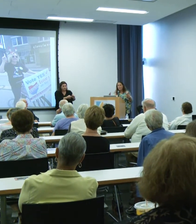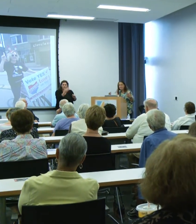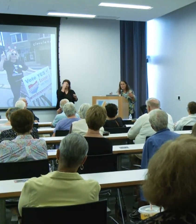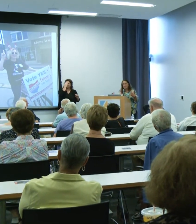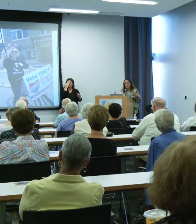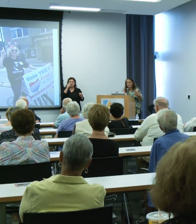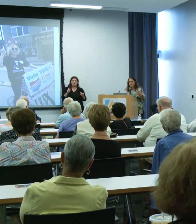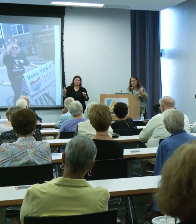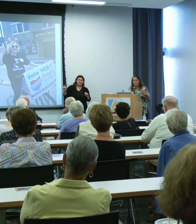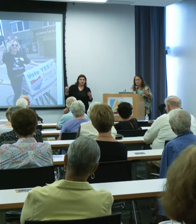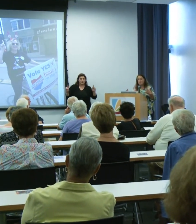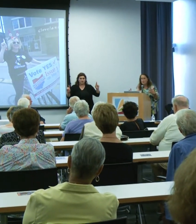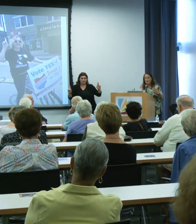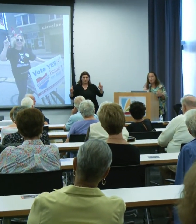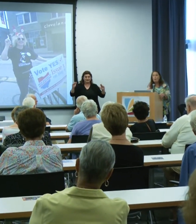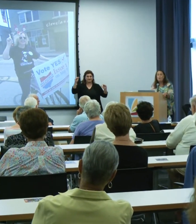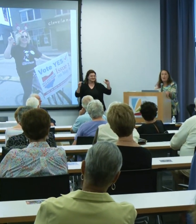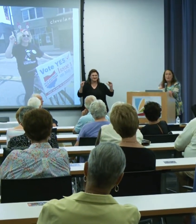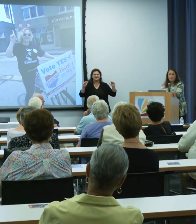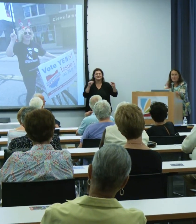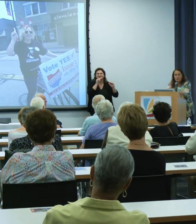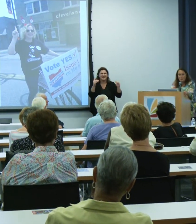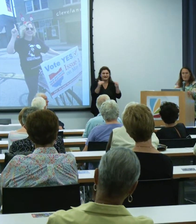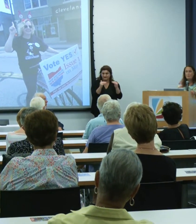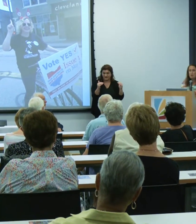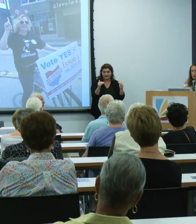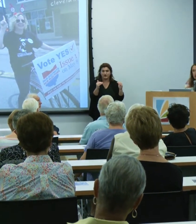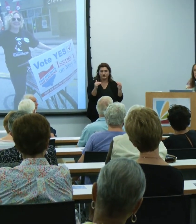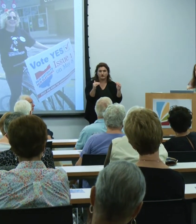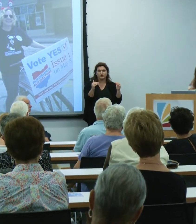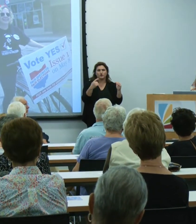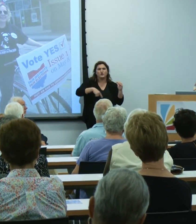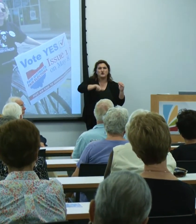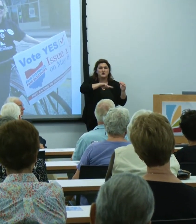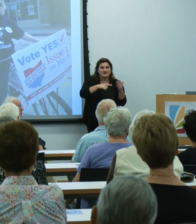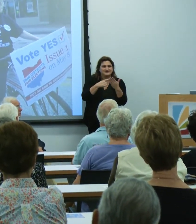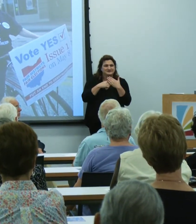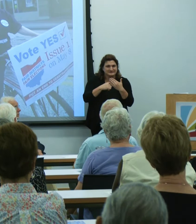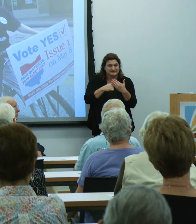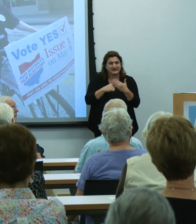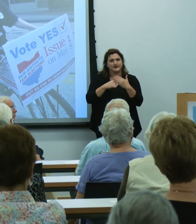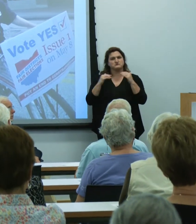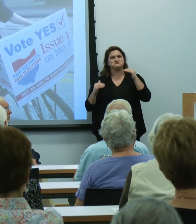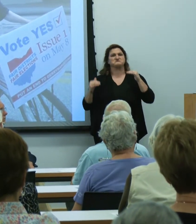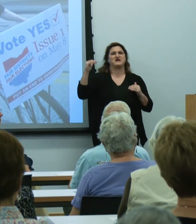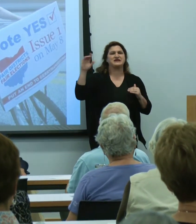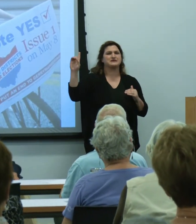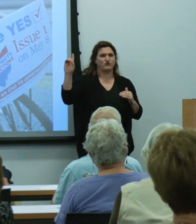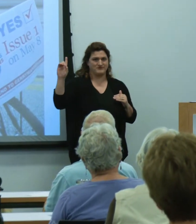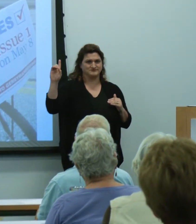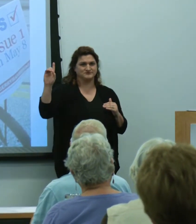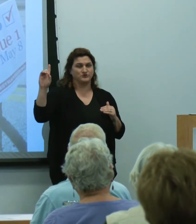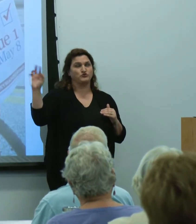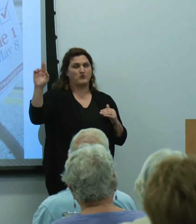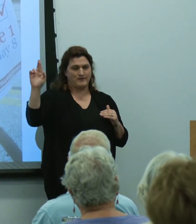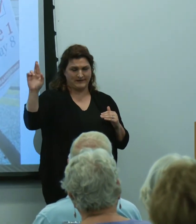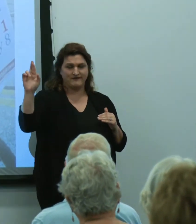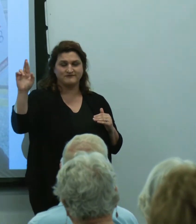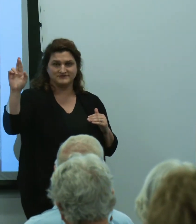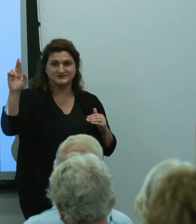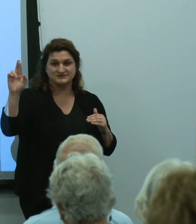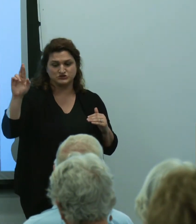and Republicans making this decision, we were talking about a supermajority of Republicans. And so these rules